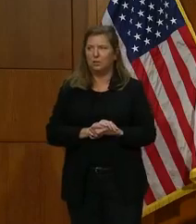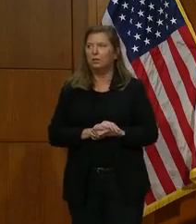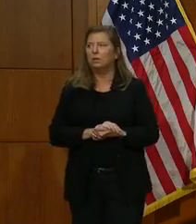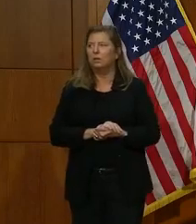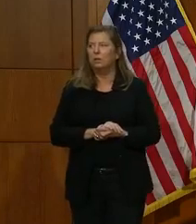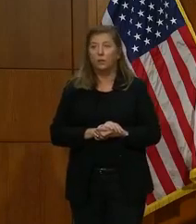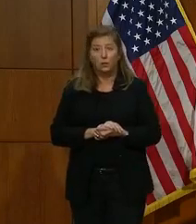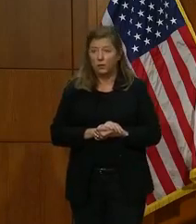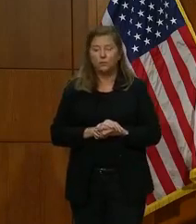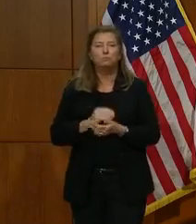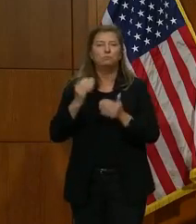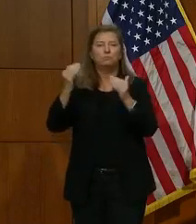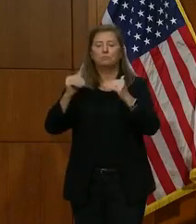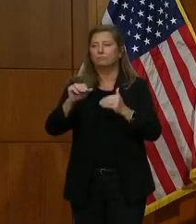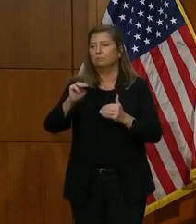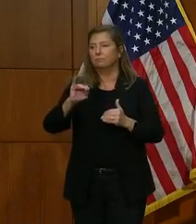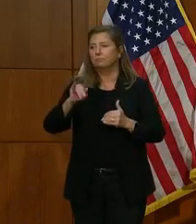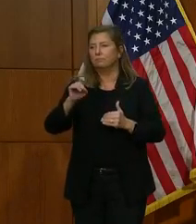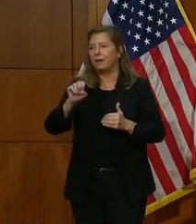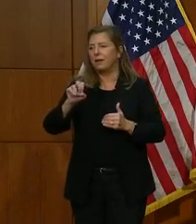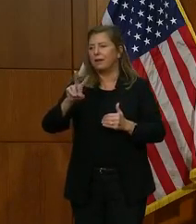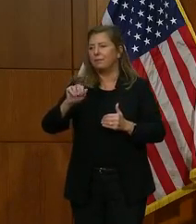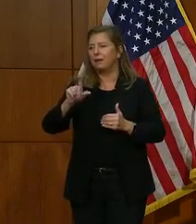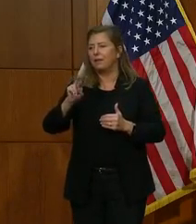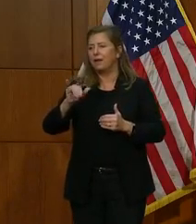Okay, Mike Valerio, WUSA.